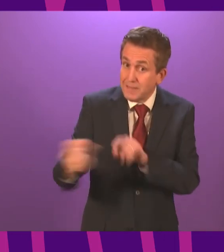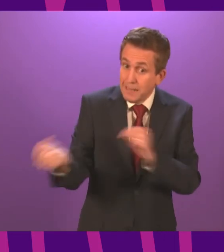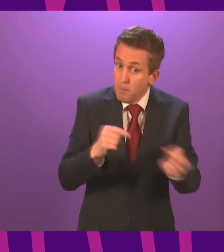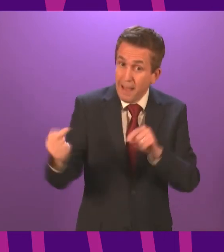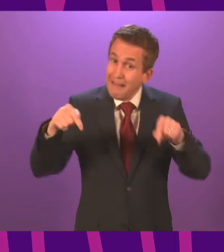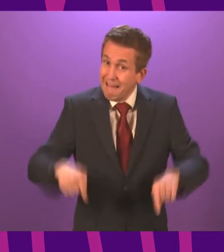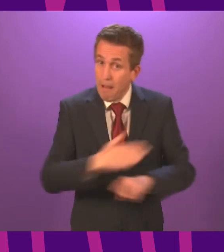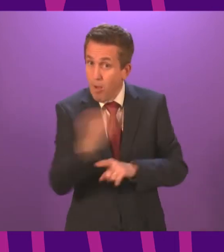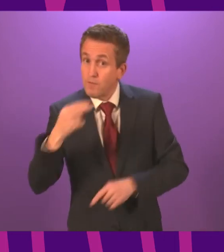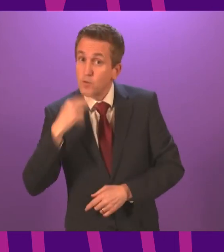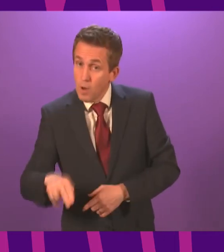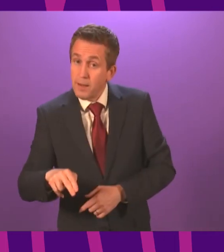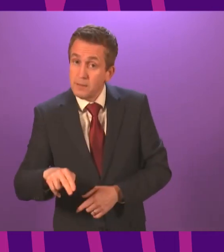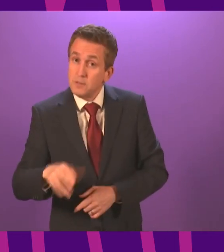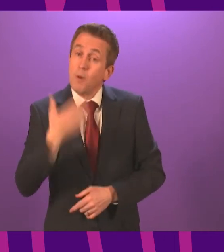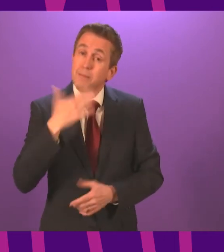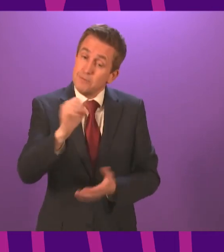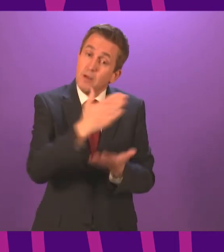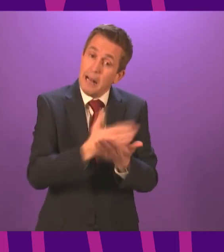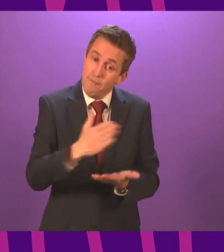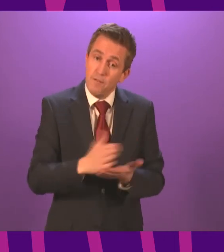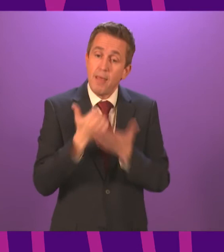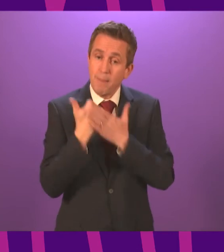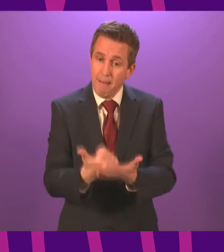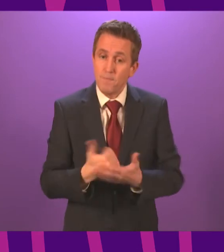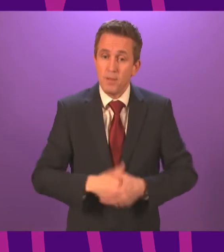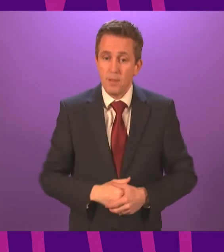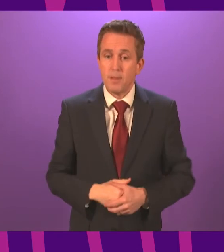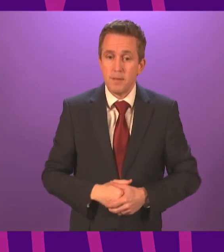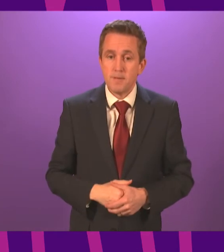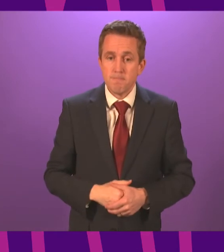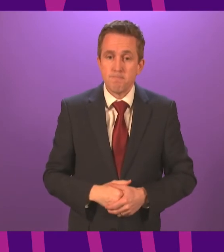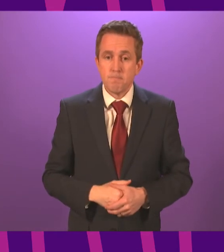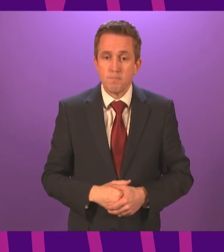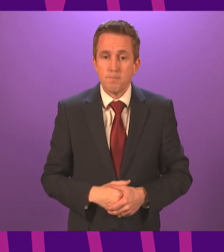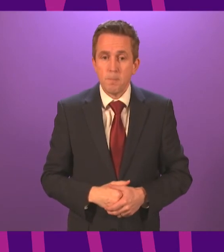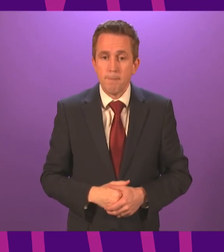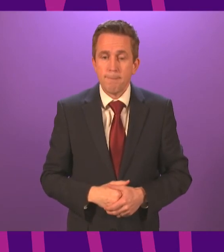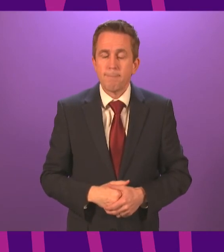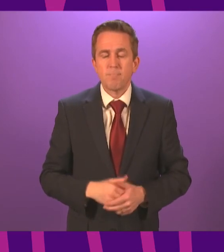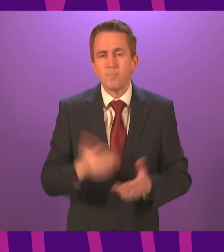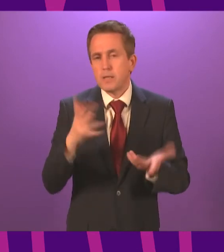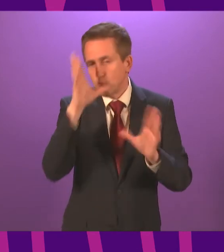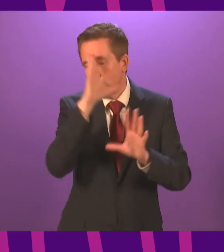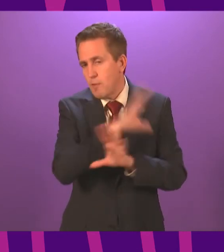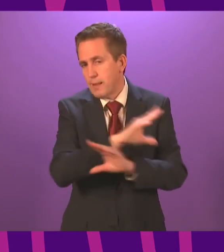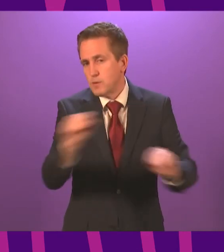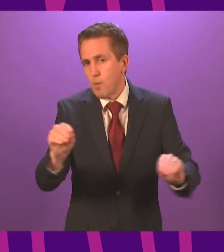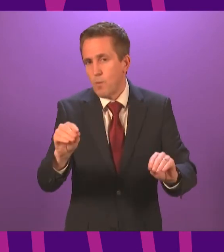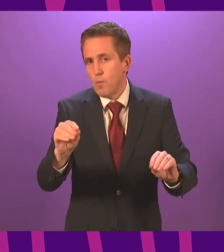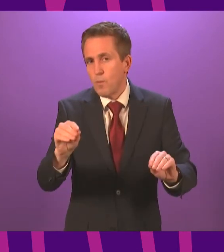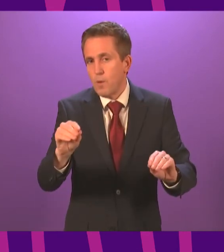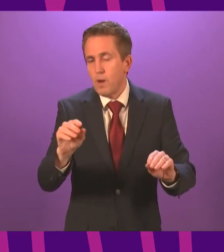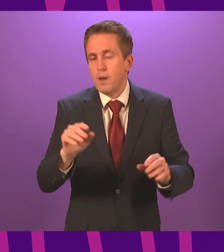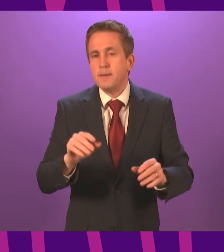Presiding Officer. So if you could clarify this, it would be extremely helpful. Thank you. Thank you very much, Ms Smith. Yes, I can clarify that this has